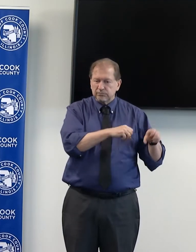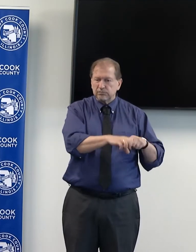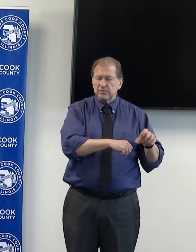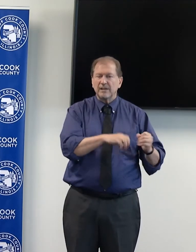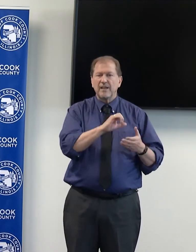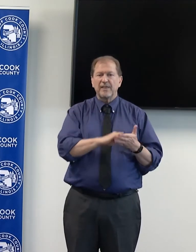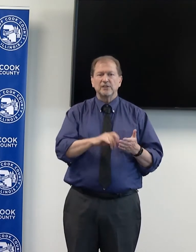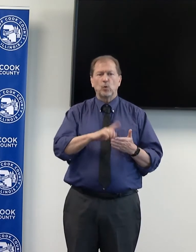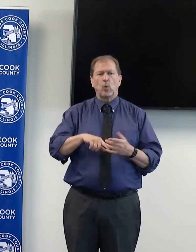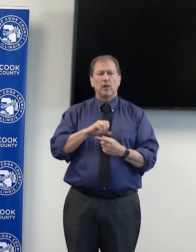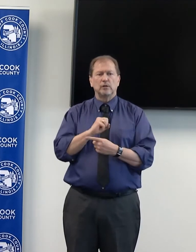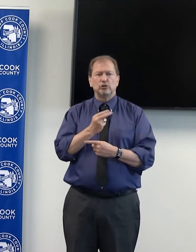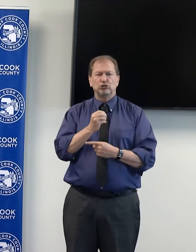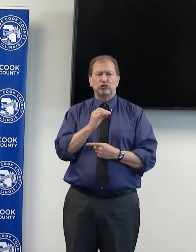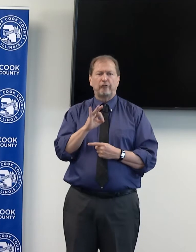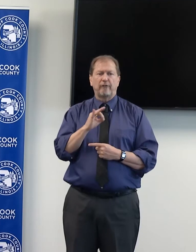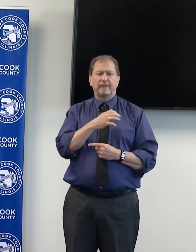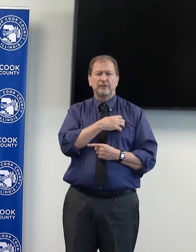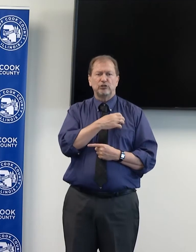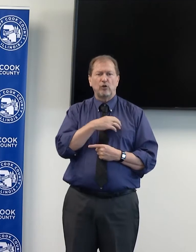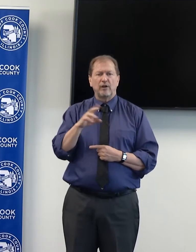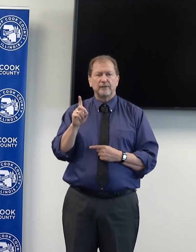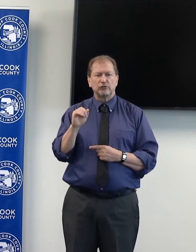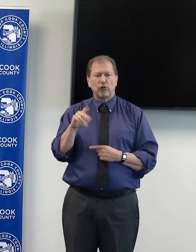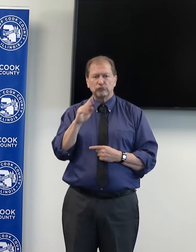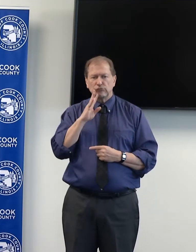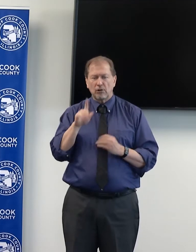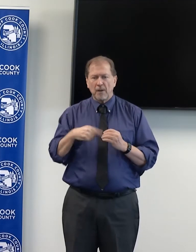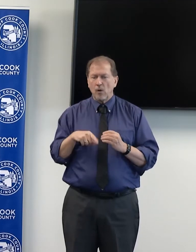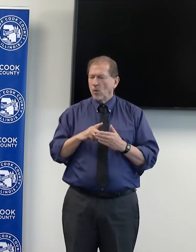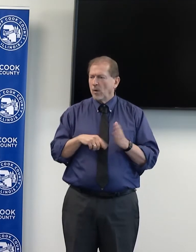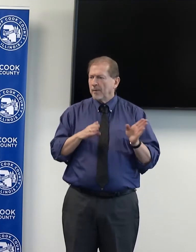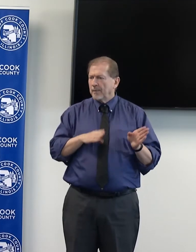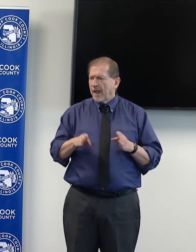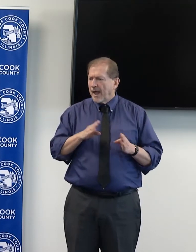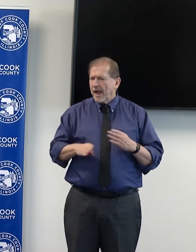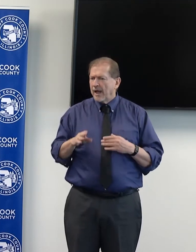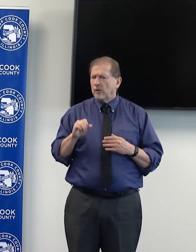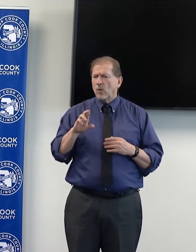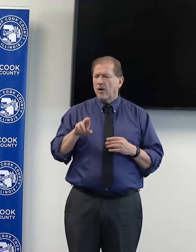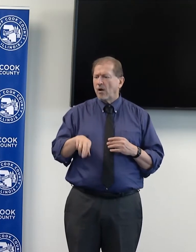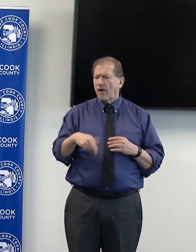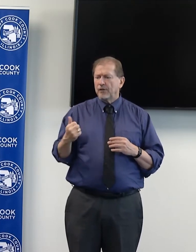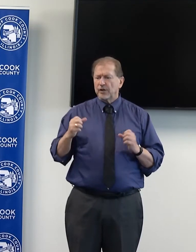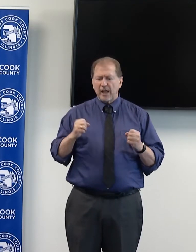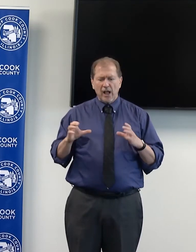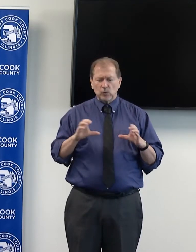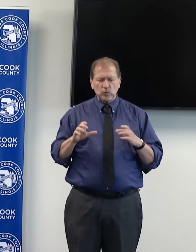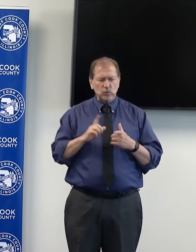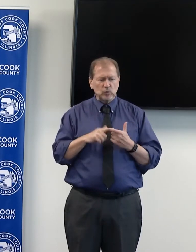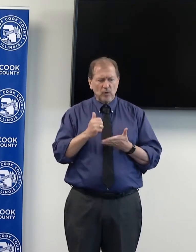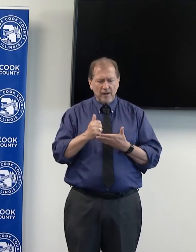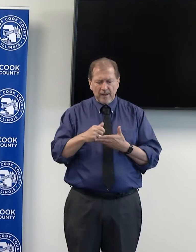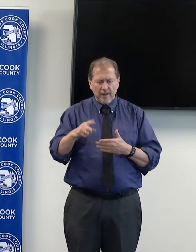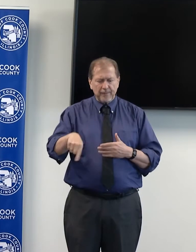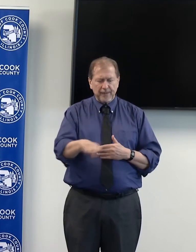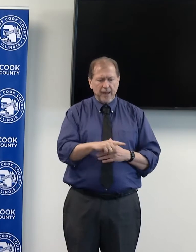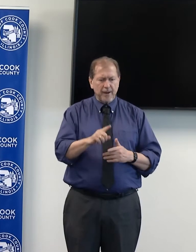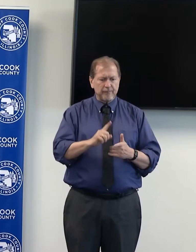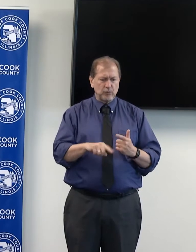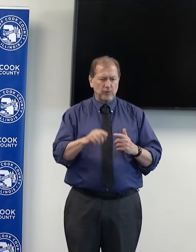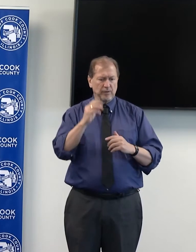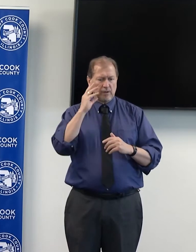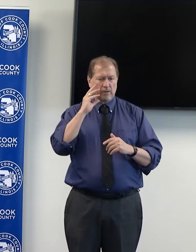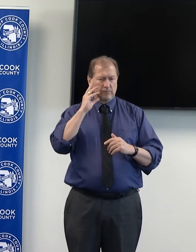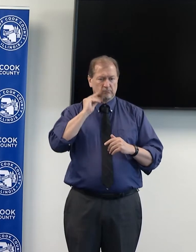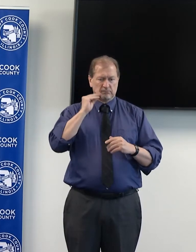recovery initiative that's about to get underway, or any other just role that you see the county playing in helping businesses that have